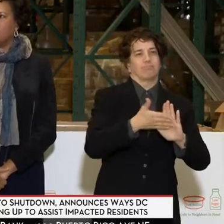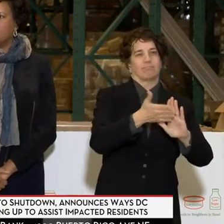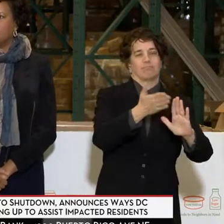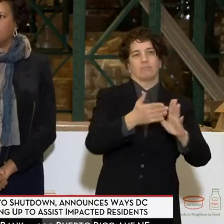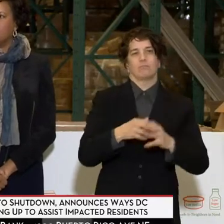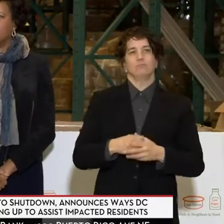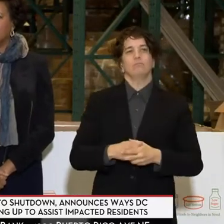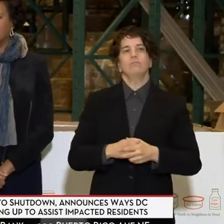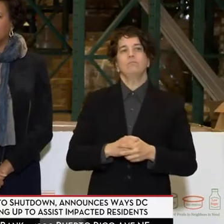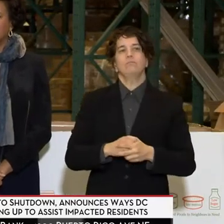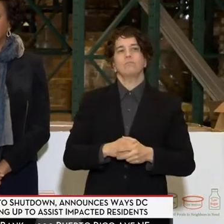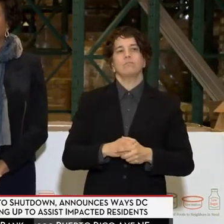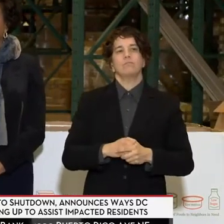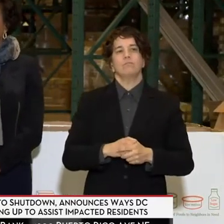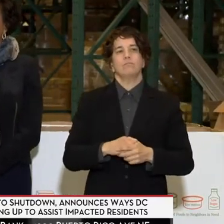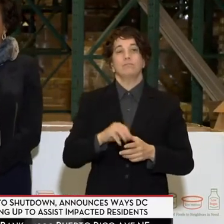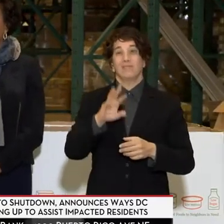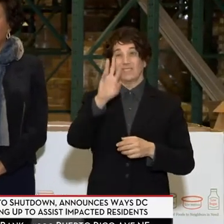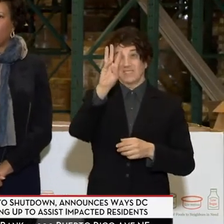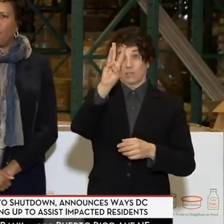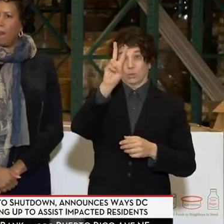in the District of Columbia.